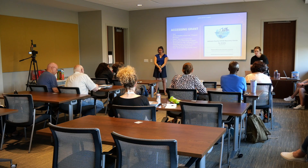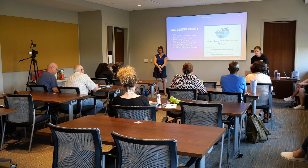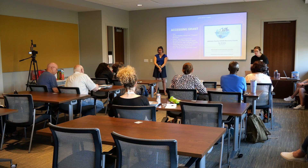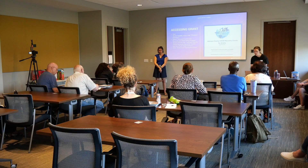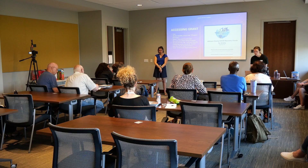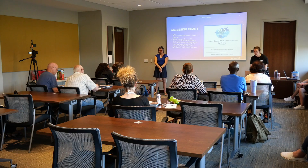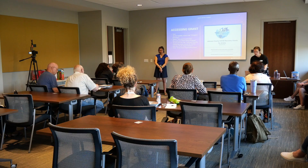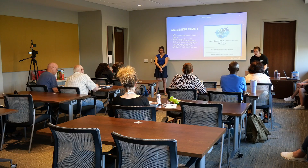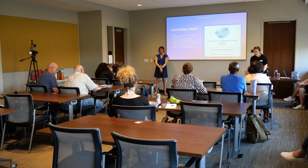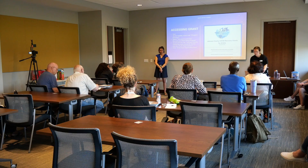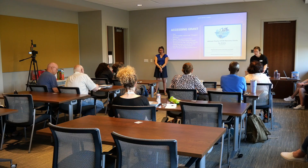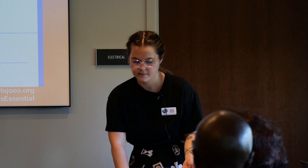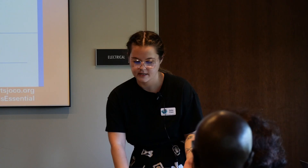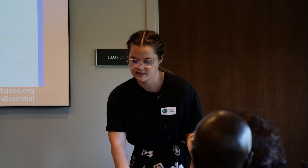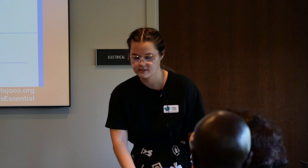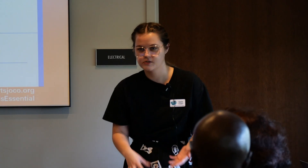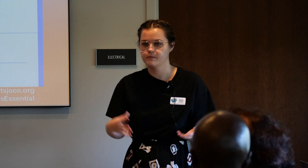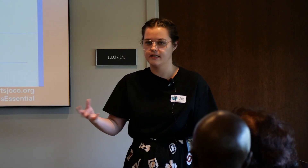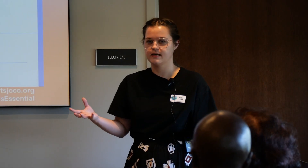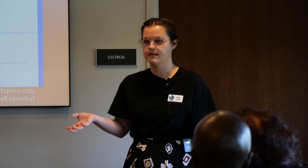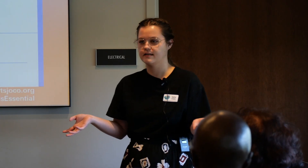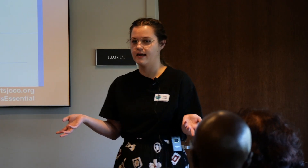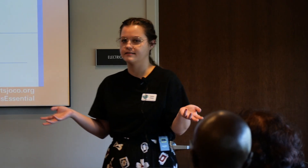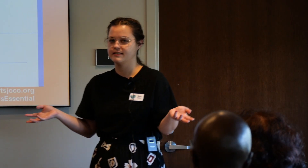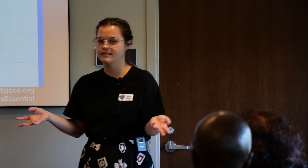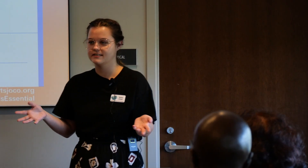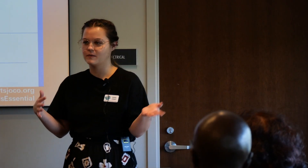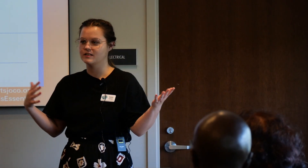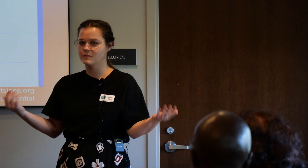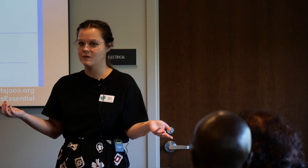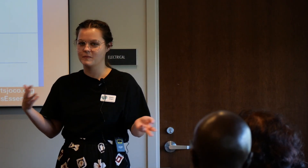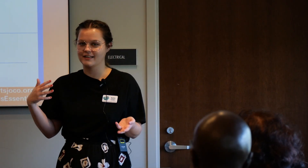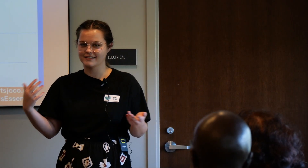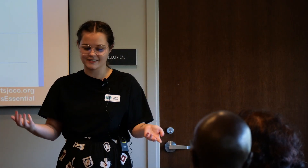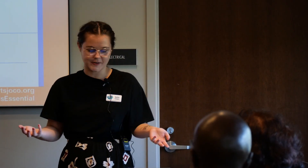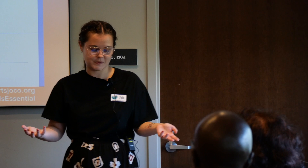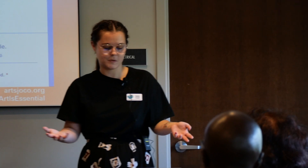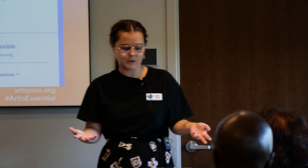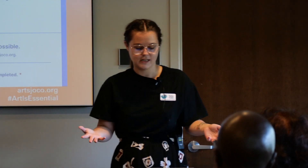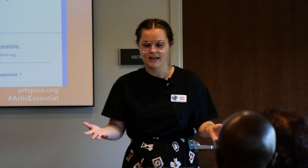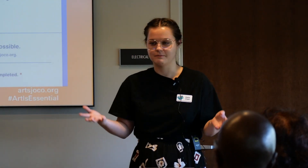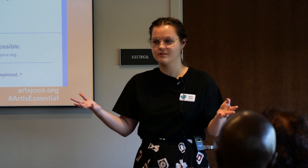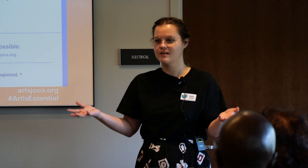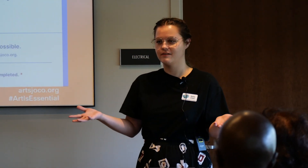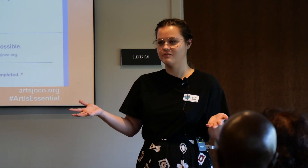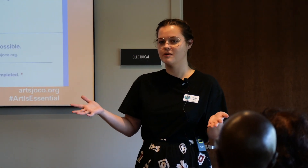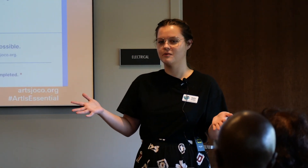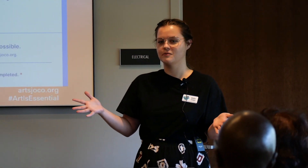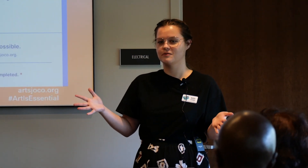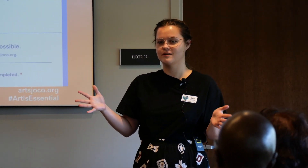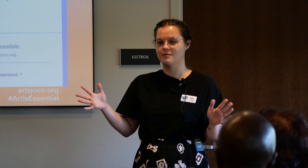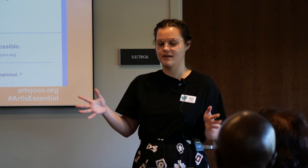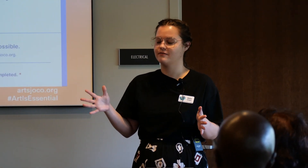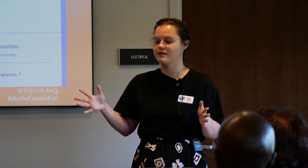All right, so we really wanted the application to be as easy as possible, painless as possible. I'm sure a lot of you